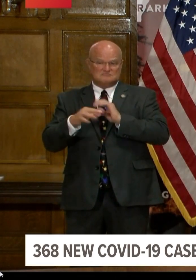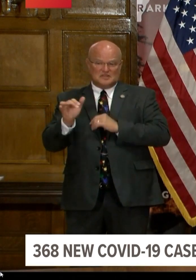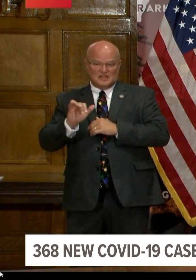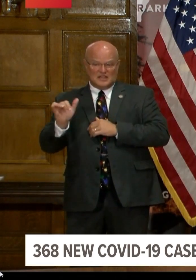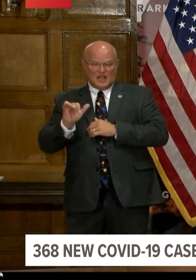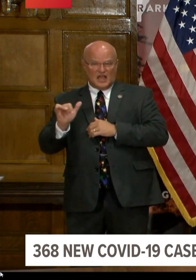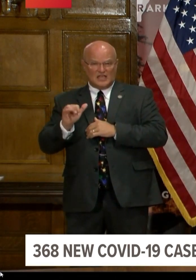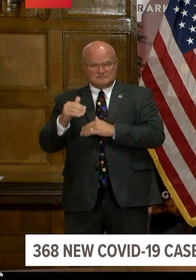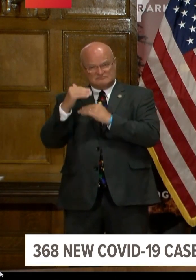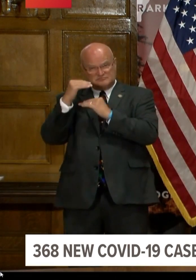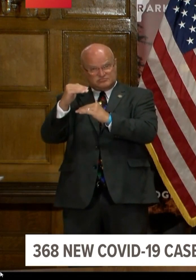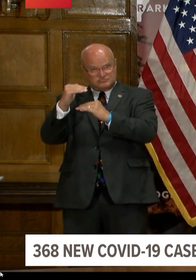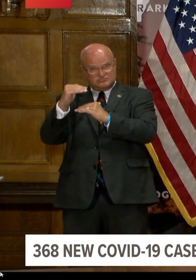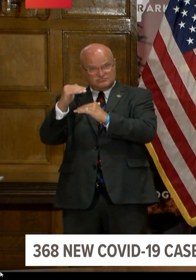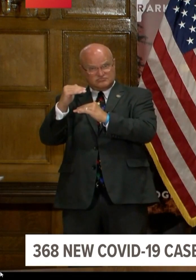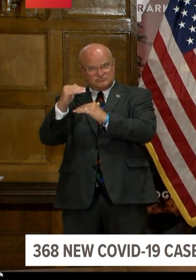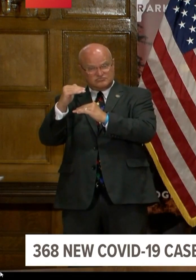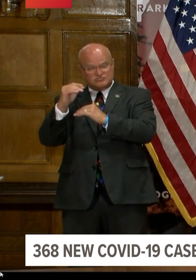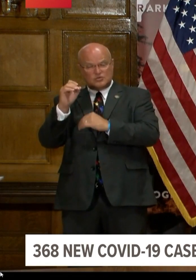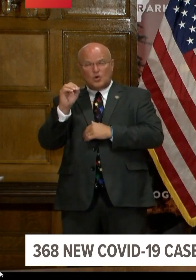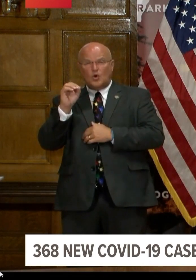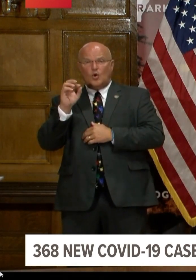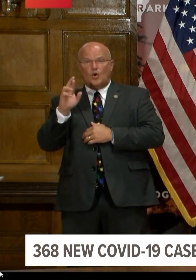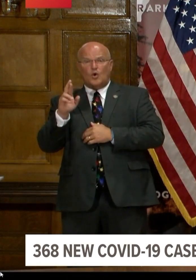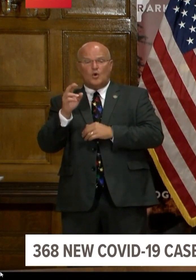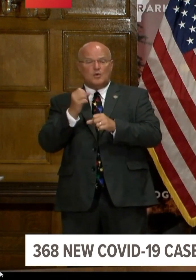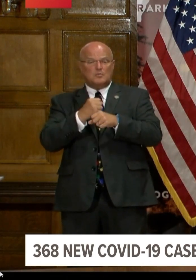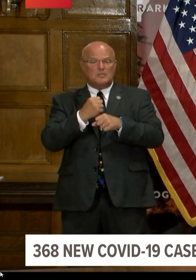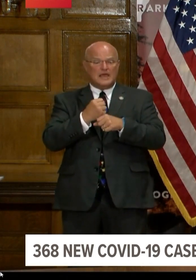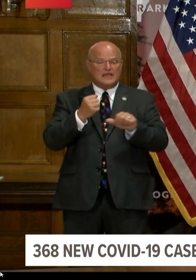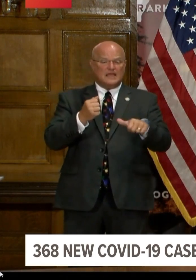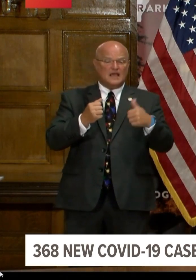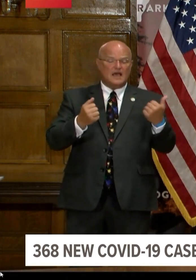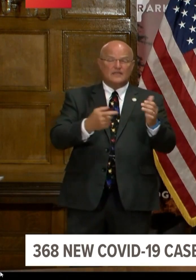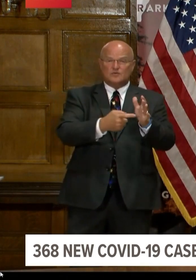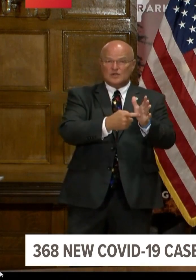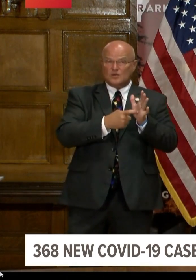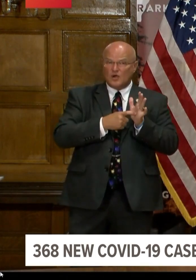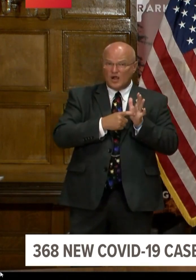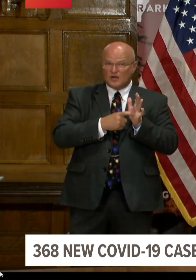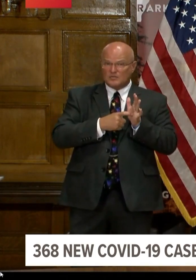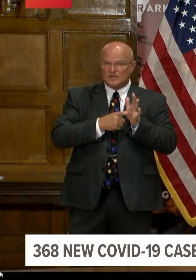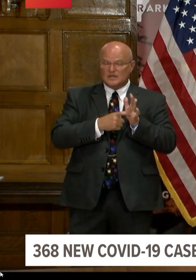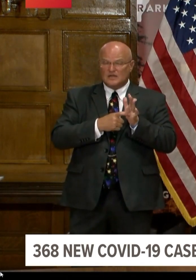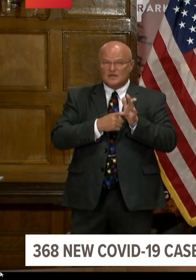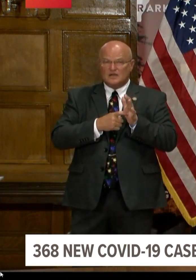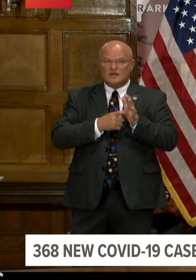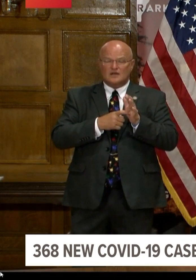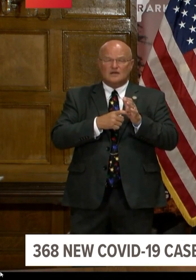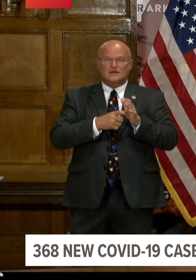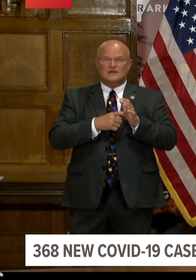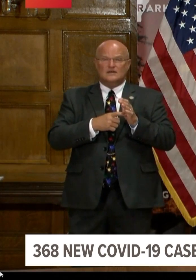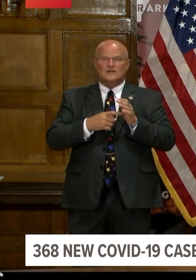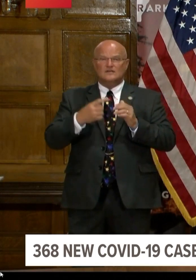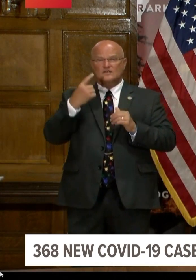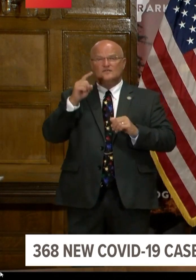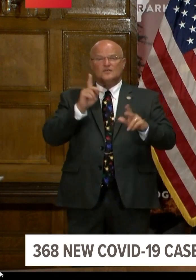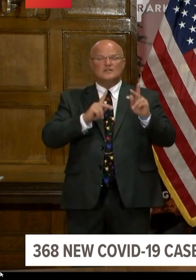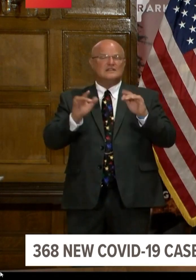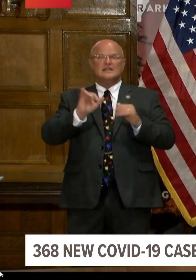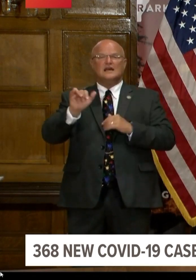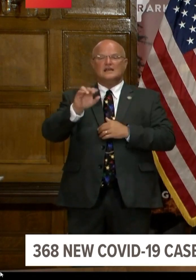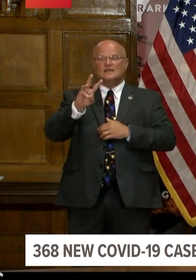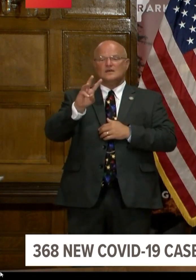a restriction or making some other requirement on even War